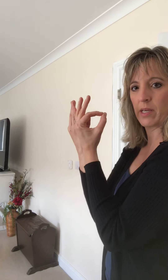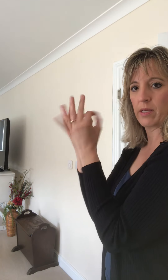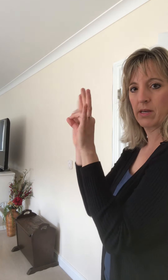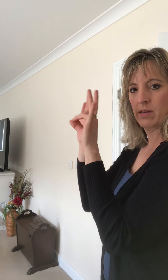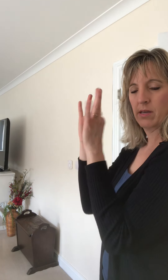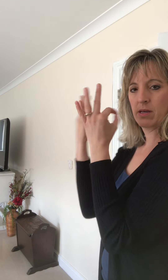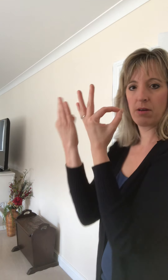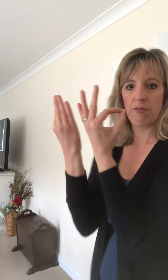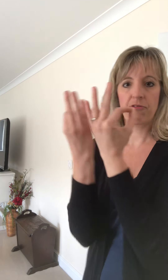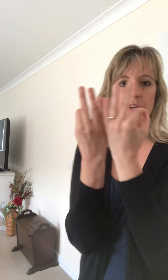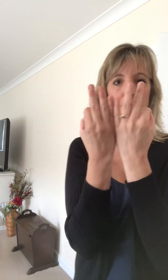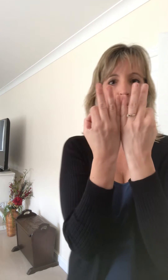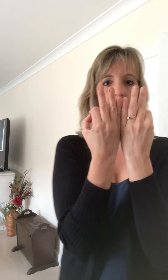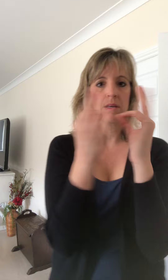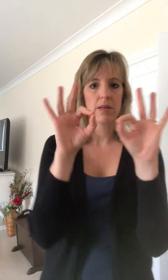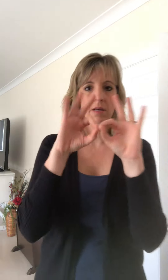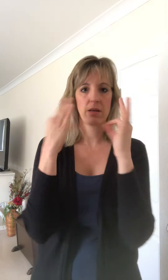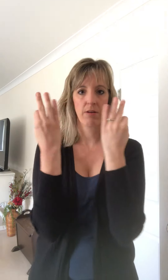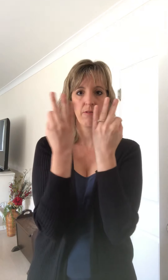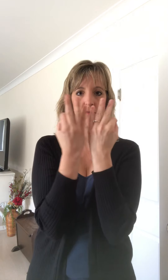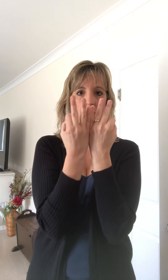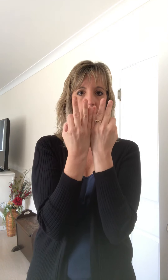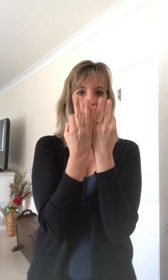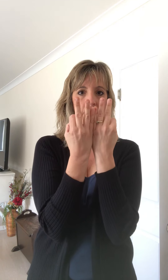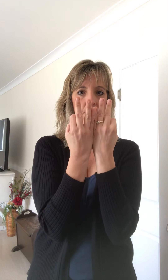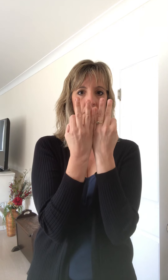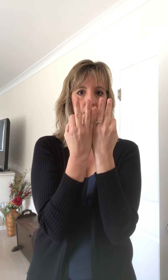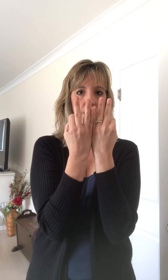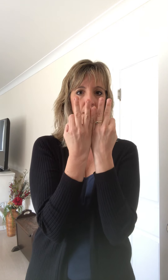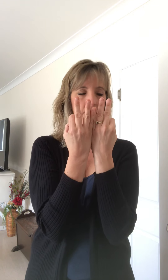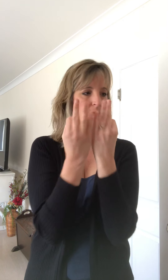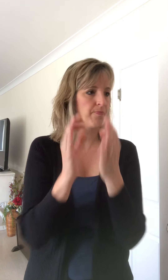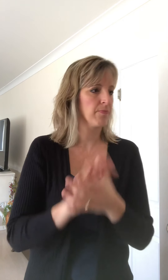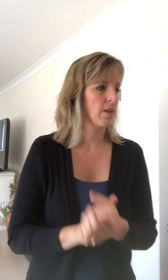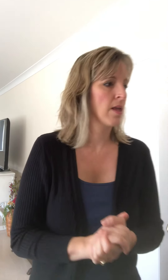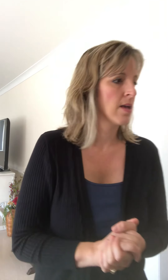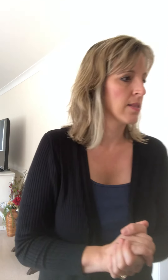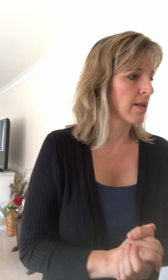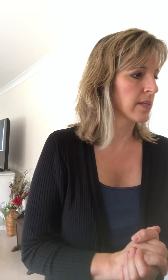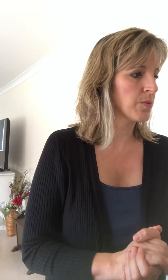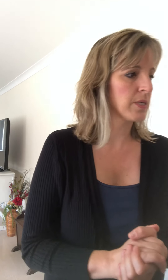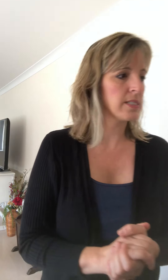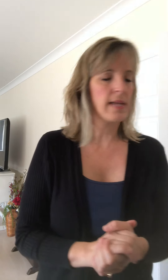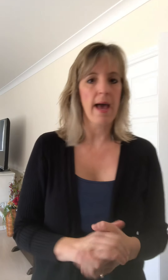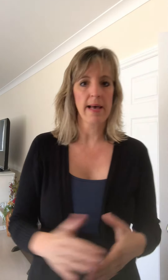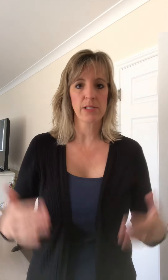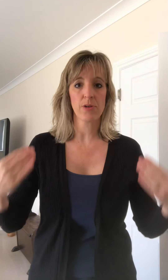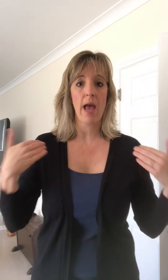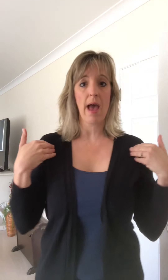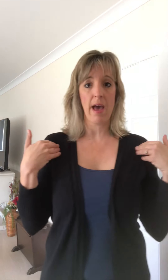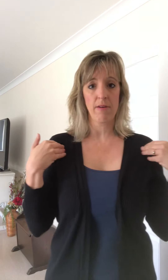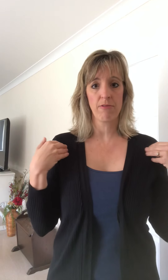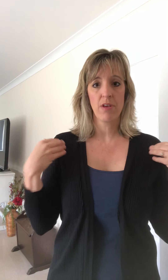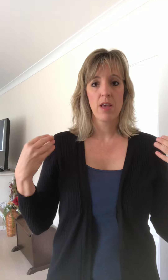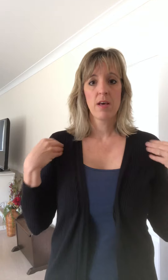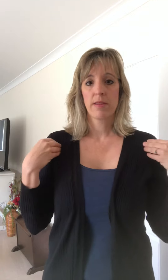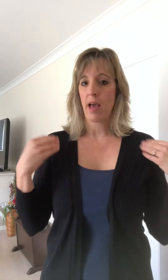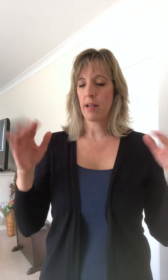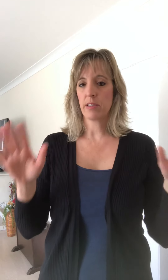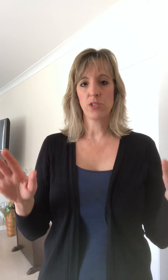Family, family, family, all right? The next one is has or have. That is